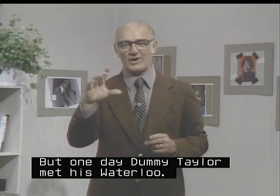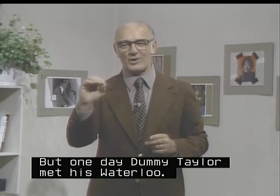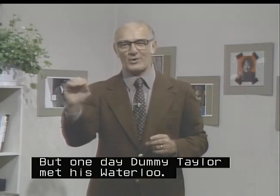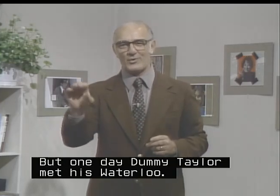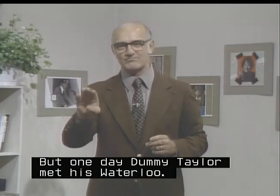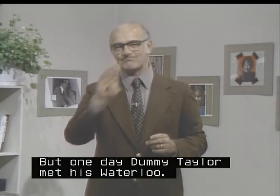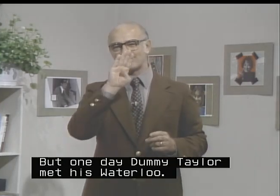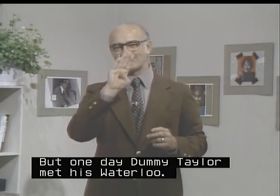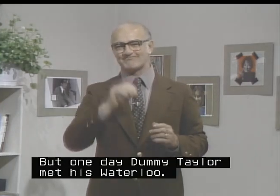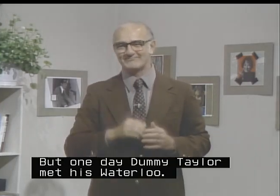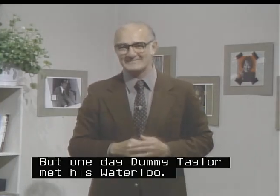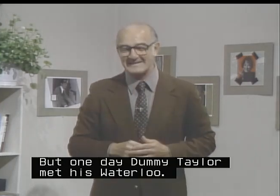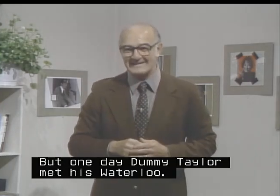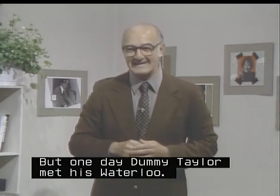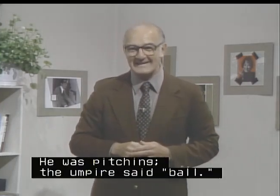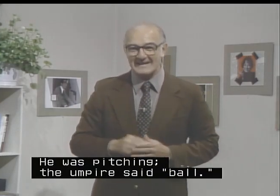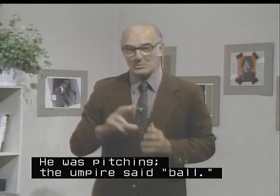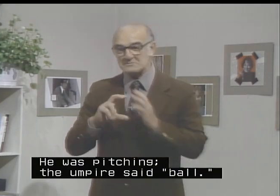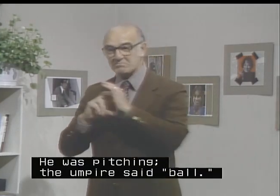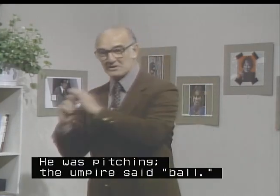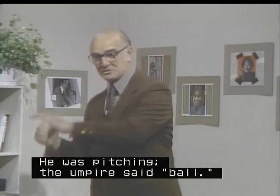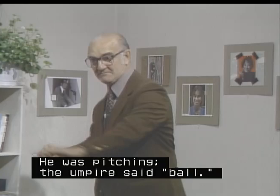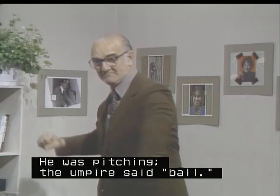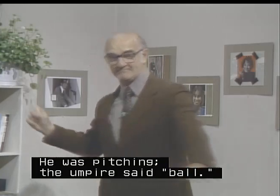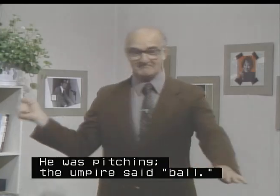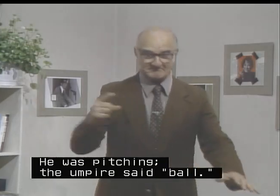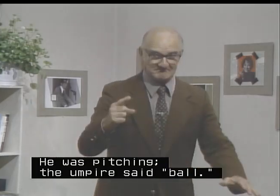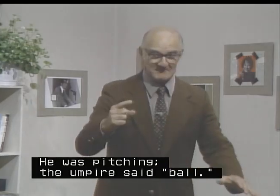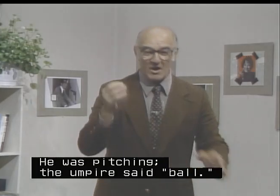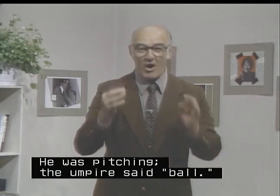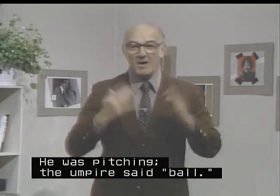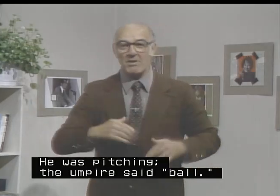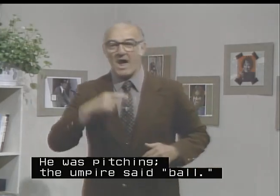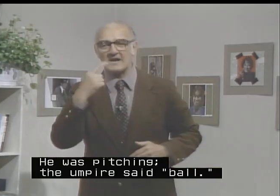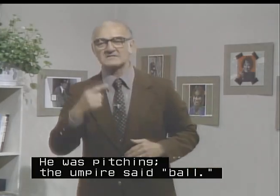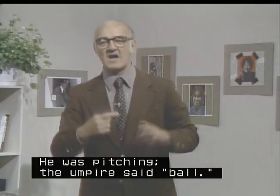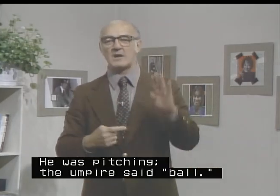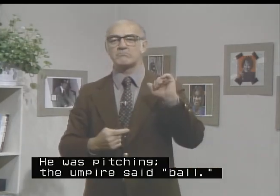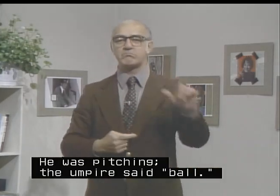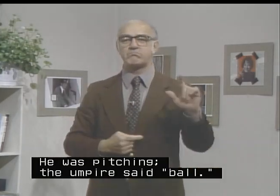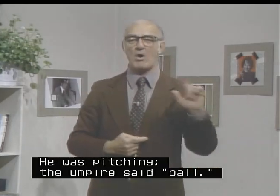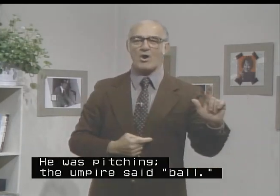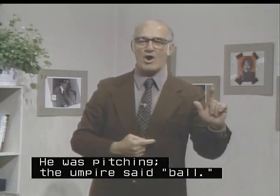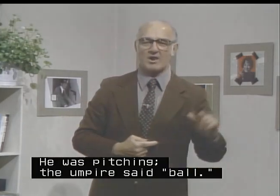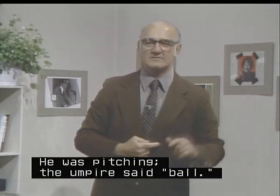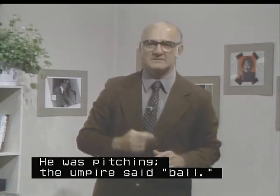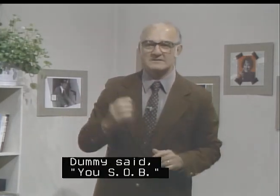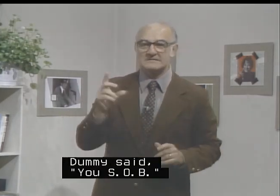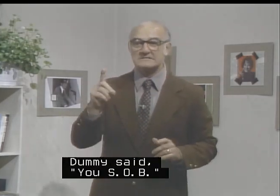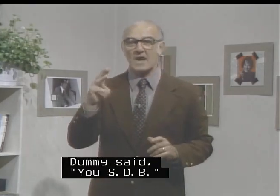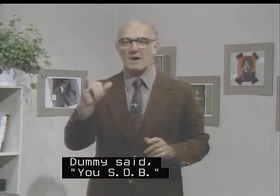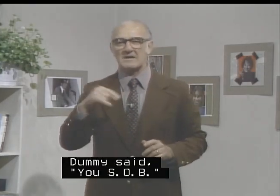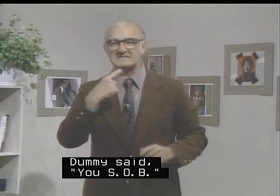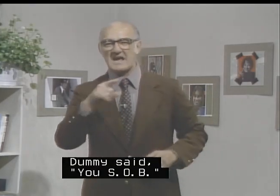Waterloo. He was pitching. Umpire said, ball. Tommy said,